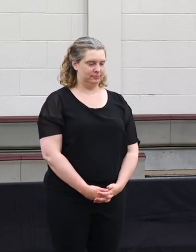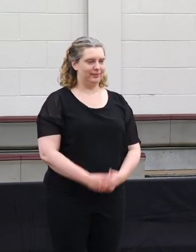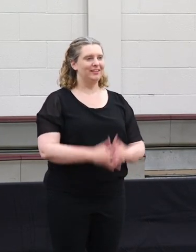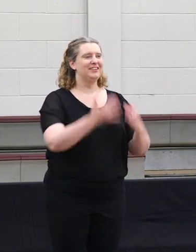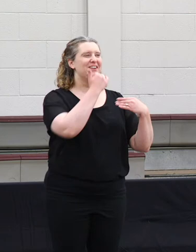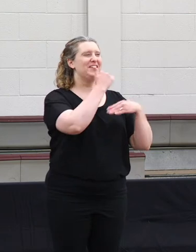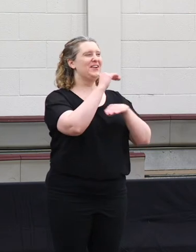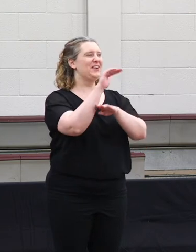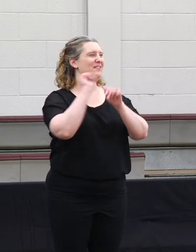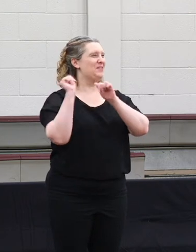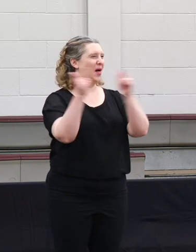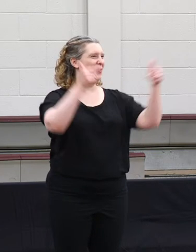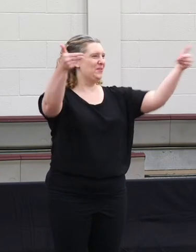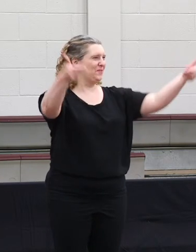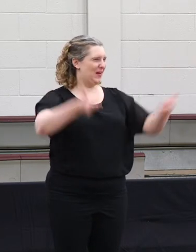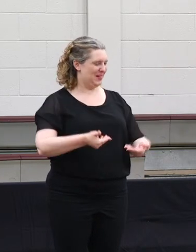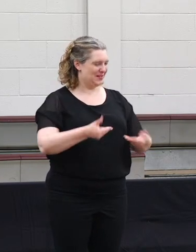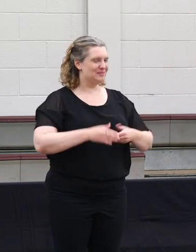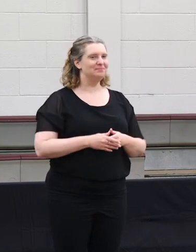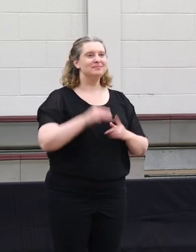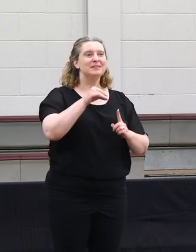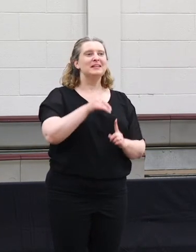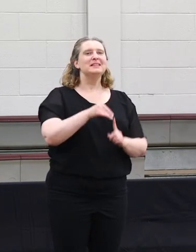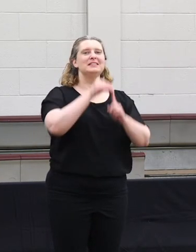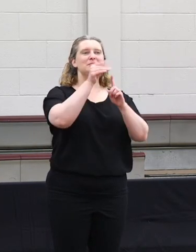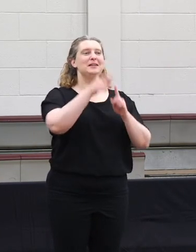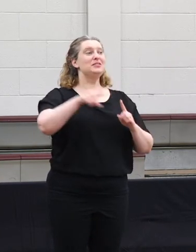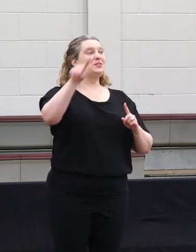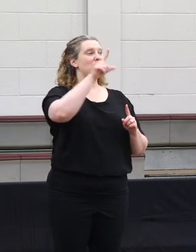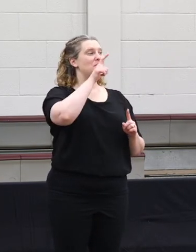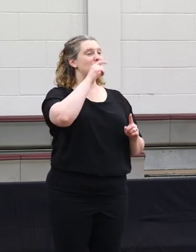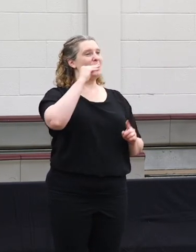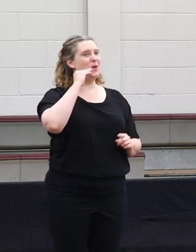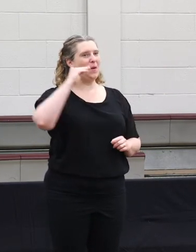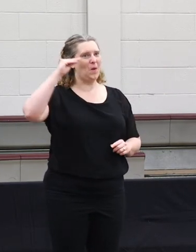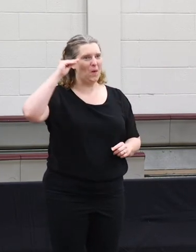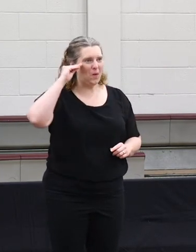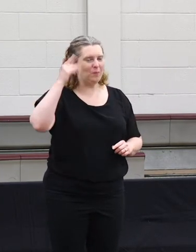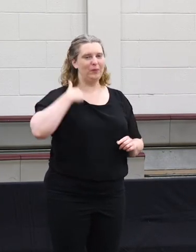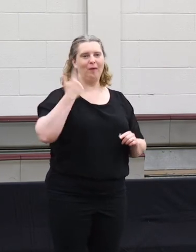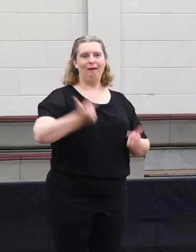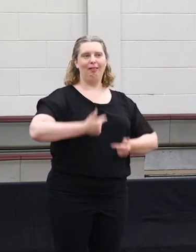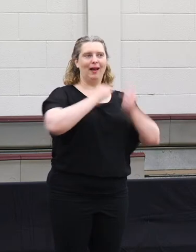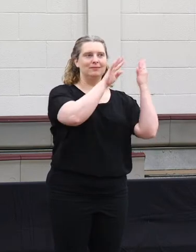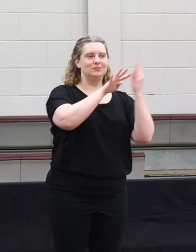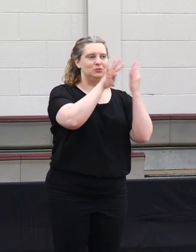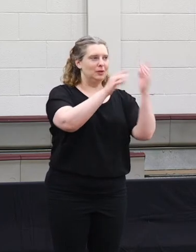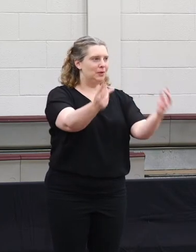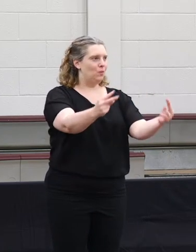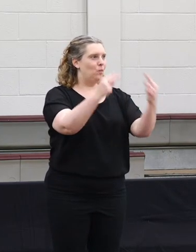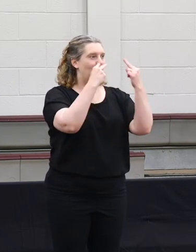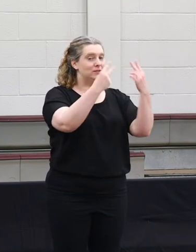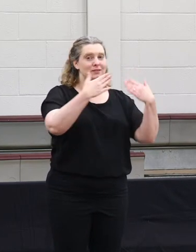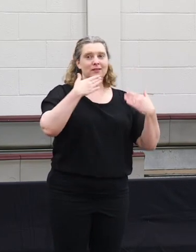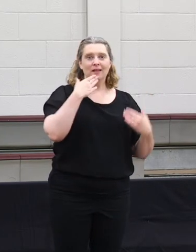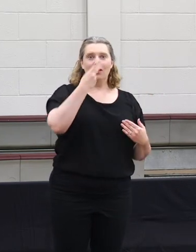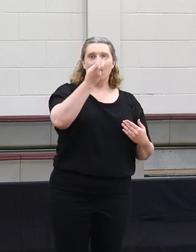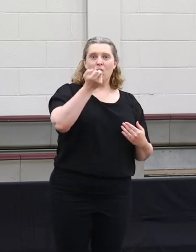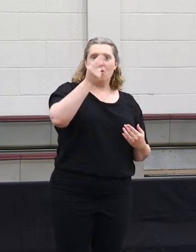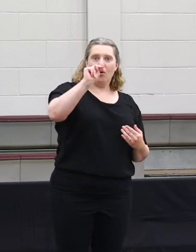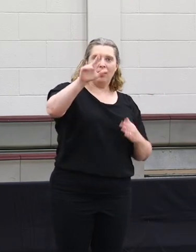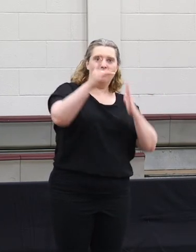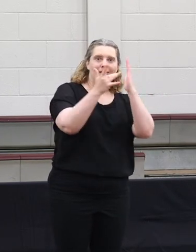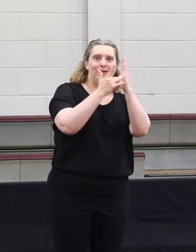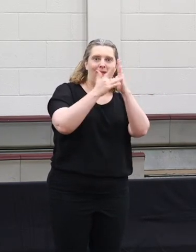Good evening, everyone, and welcome, especially to those of you at home on the live stream. Thanks to Mr. Horn, our